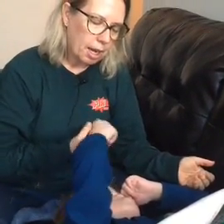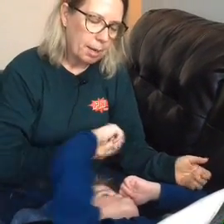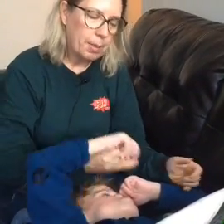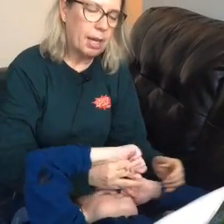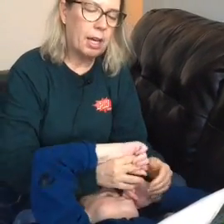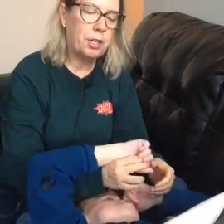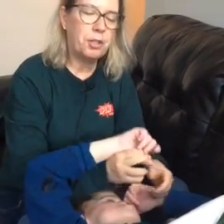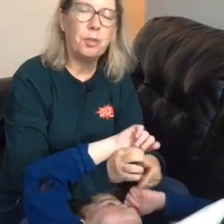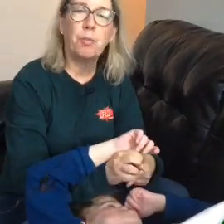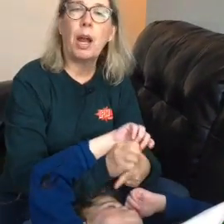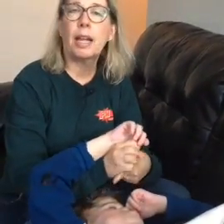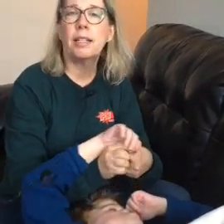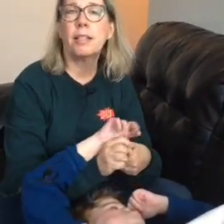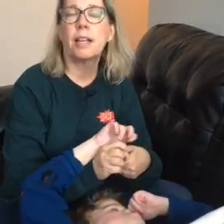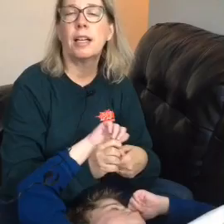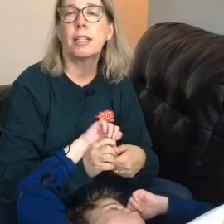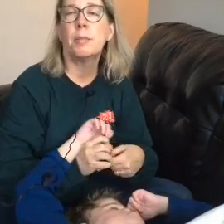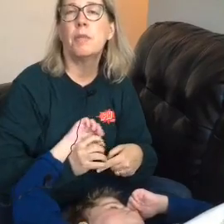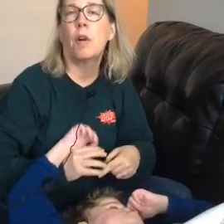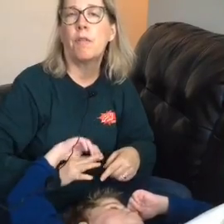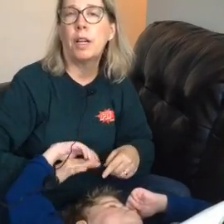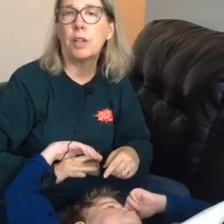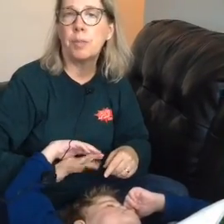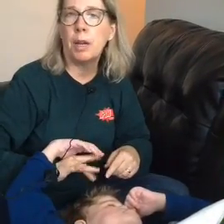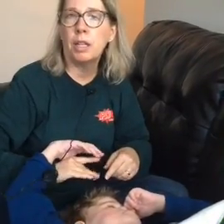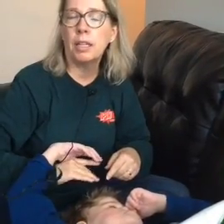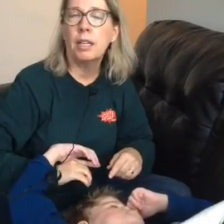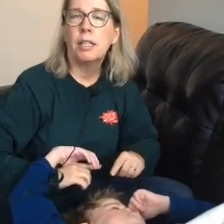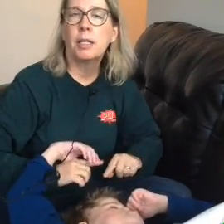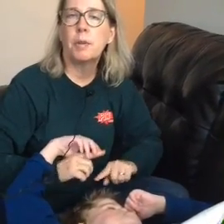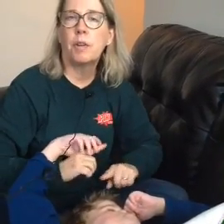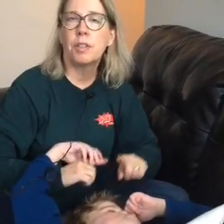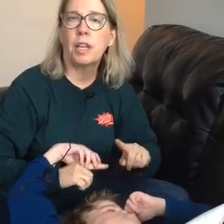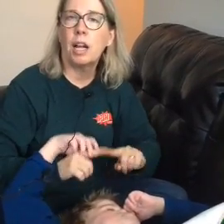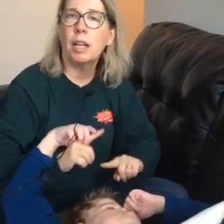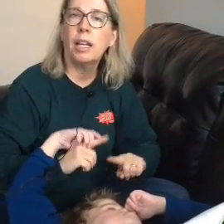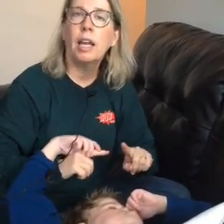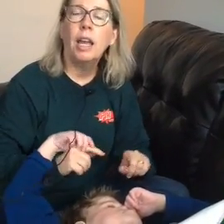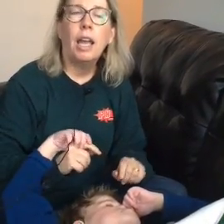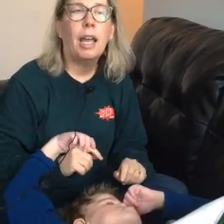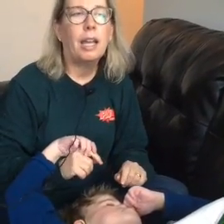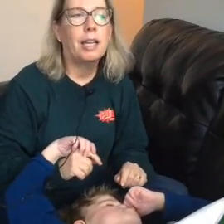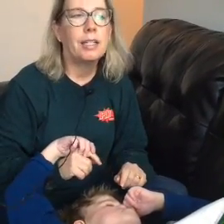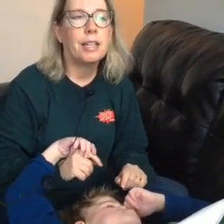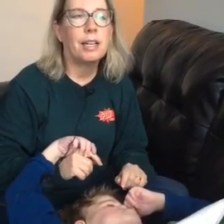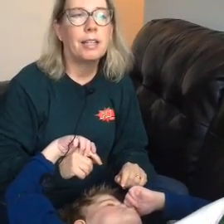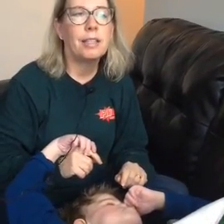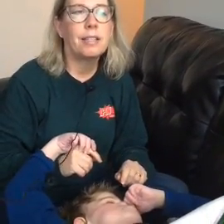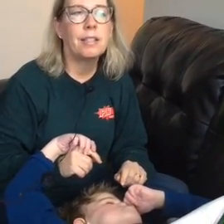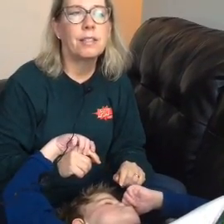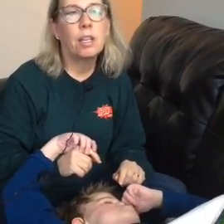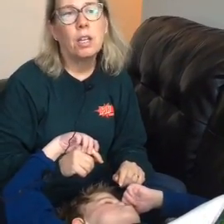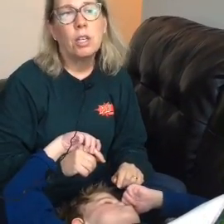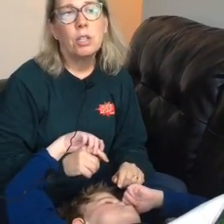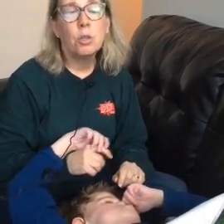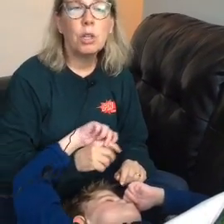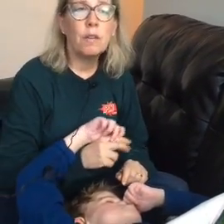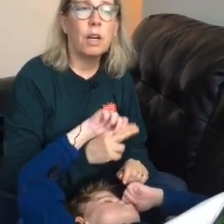time to practice some of our finger spelling, some of our signing, and this is sort of